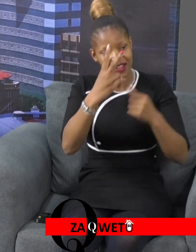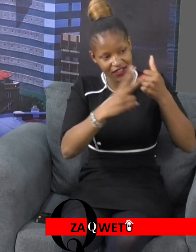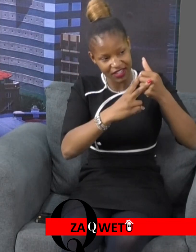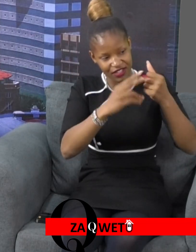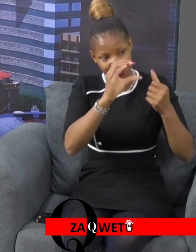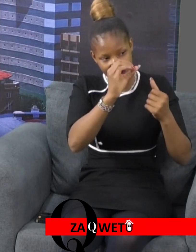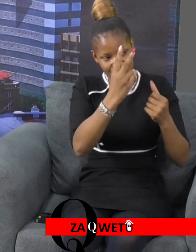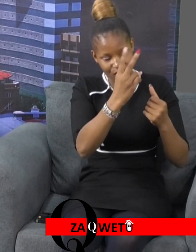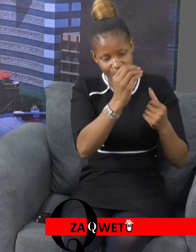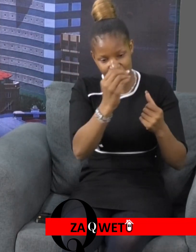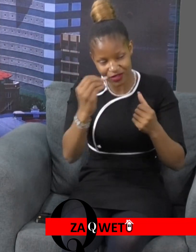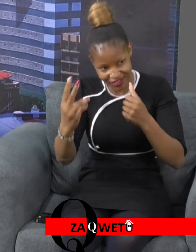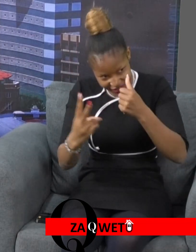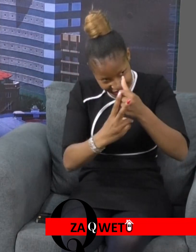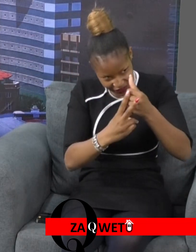From 2007